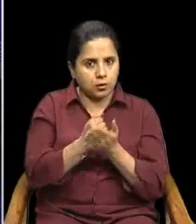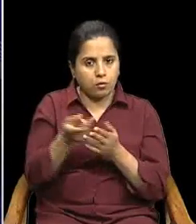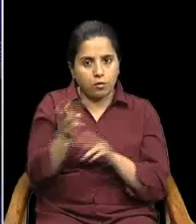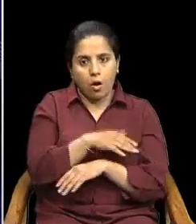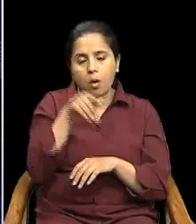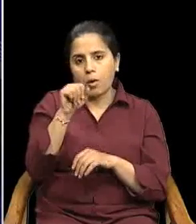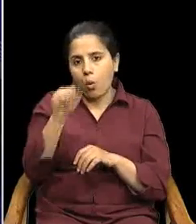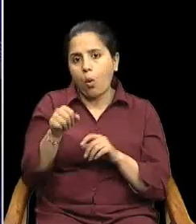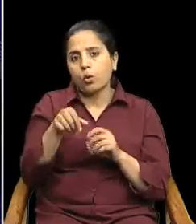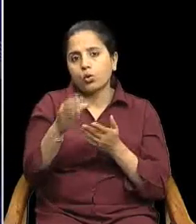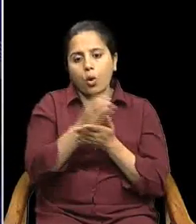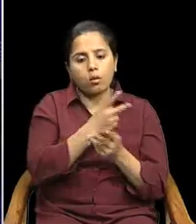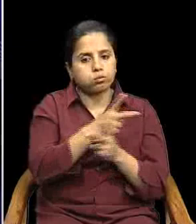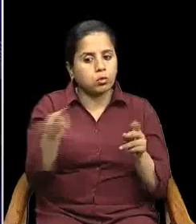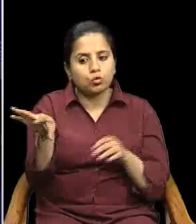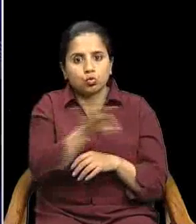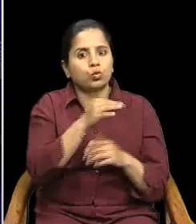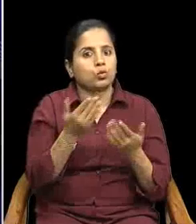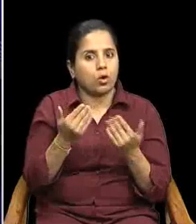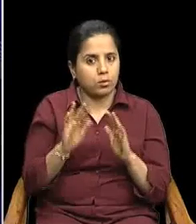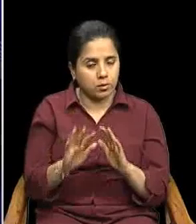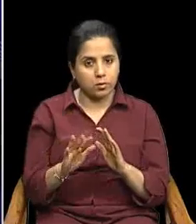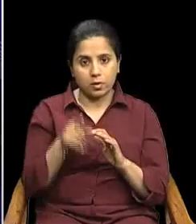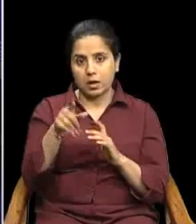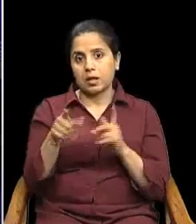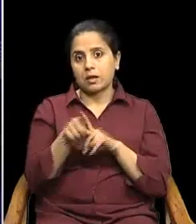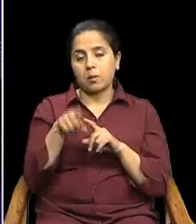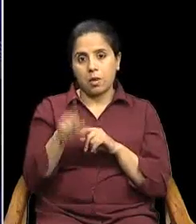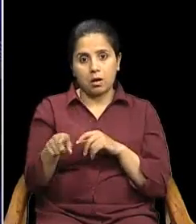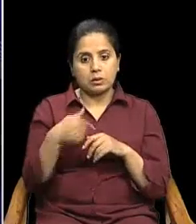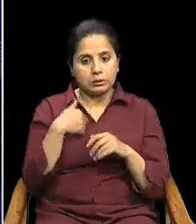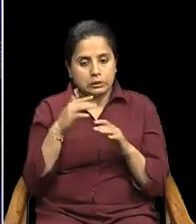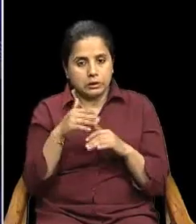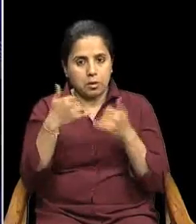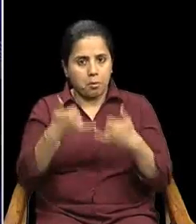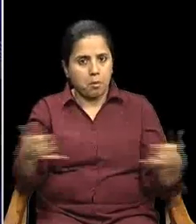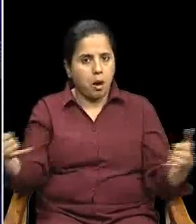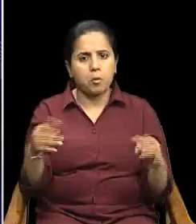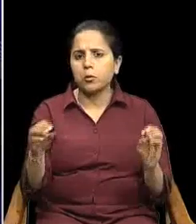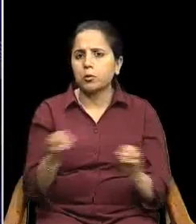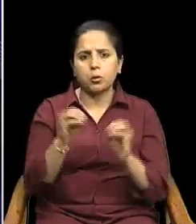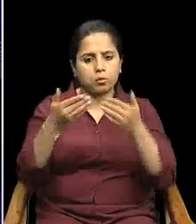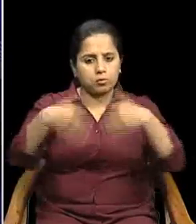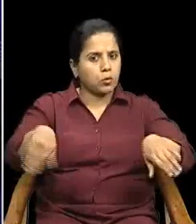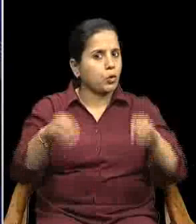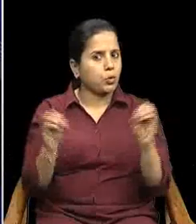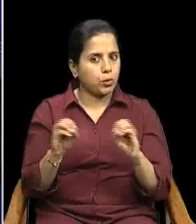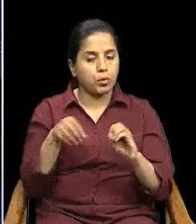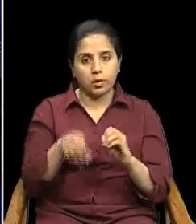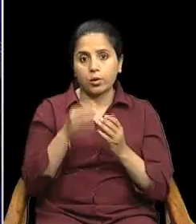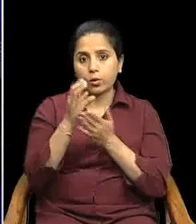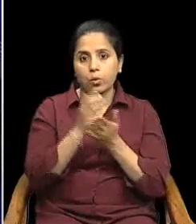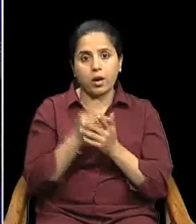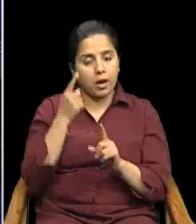various disciplines without having any rigid boundaries. The curriculum aims